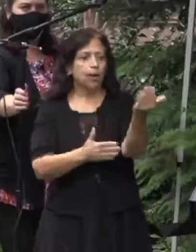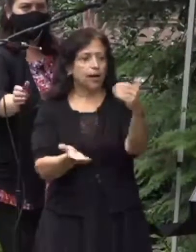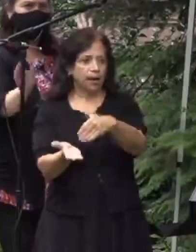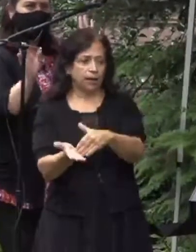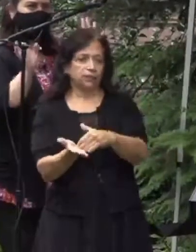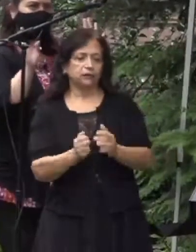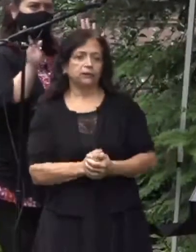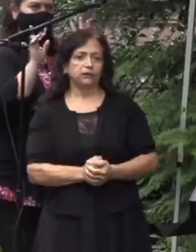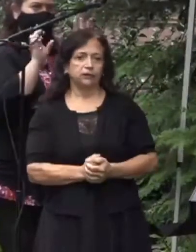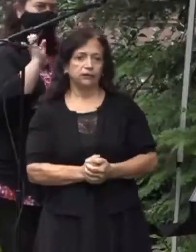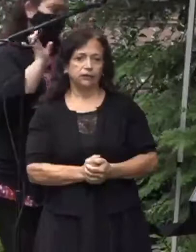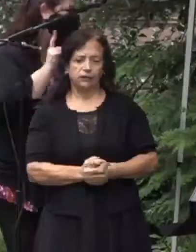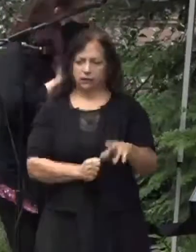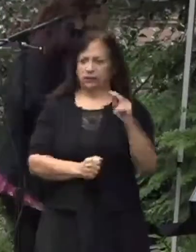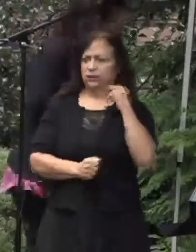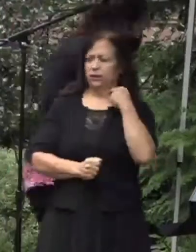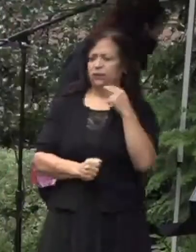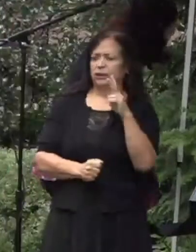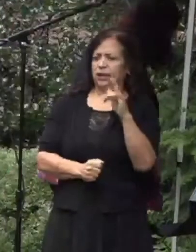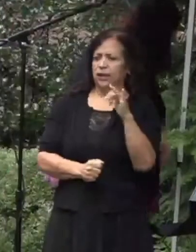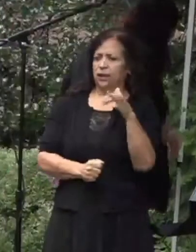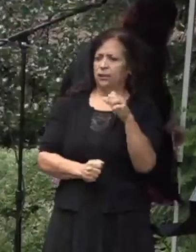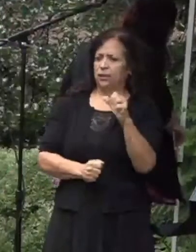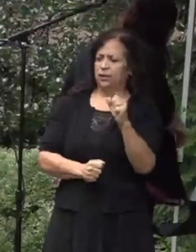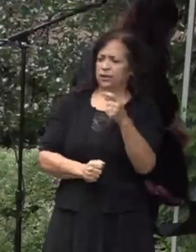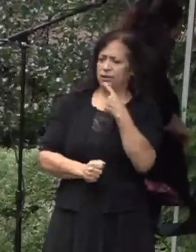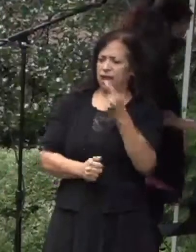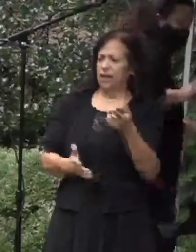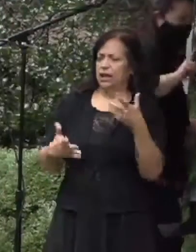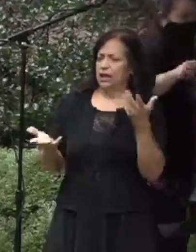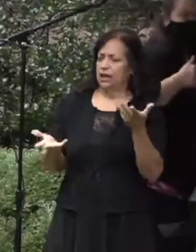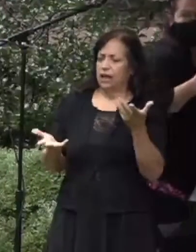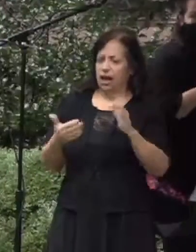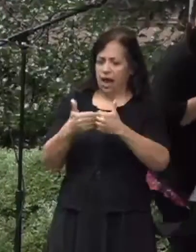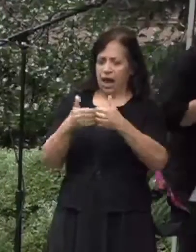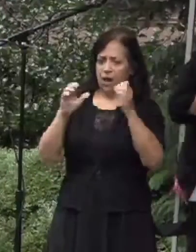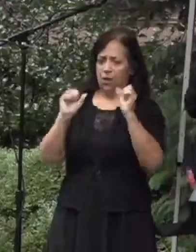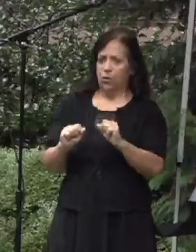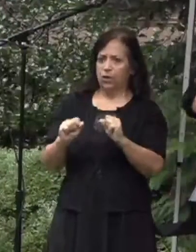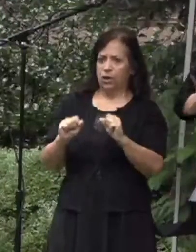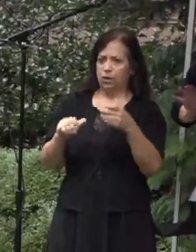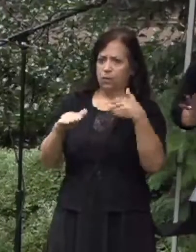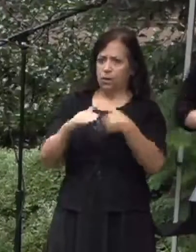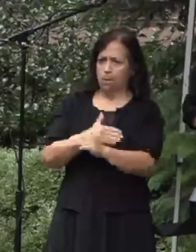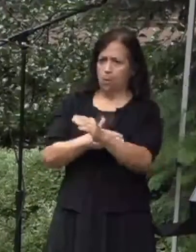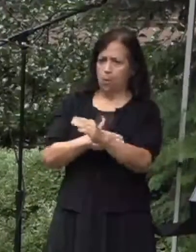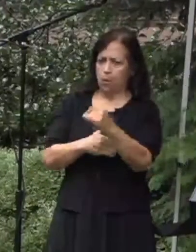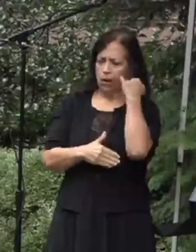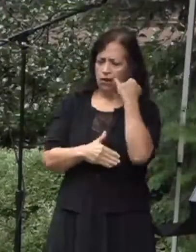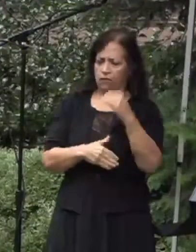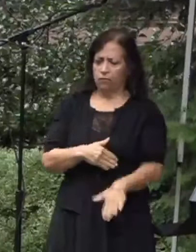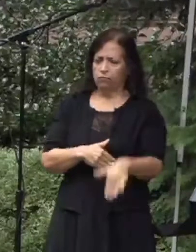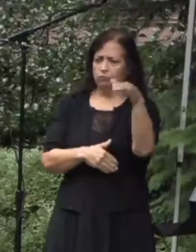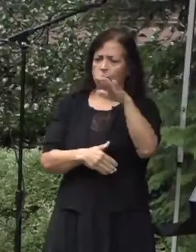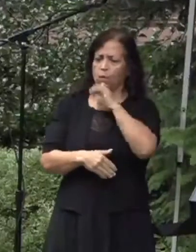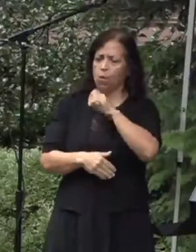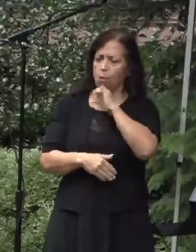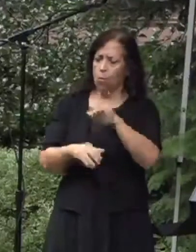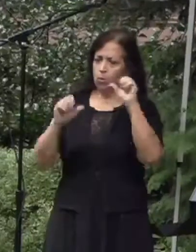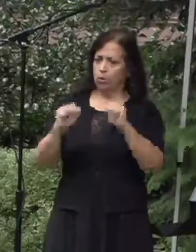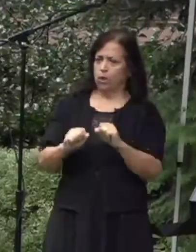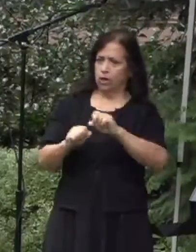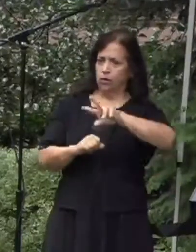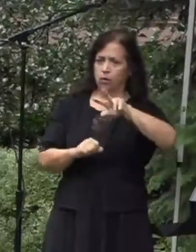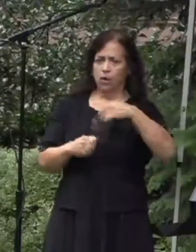again." Nicodemus said to him, "Well, how can anyone be born after having grown old? Can one enter